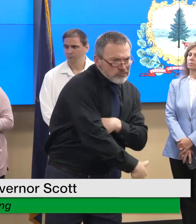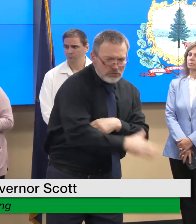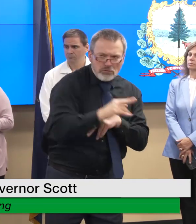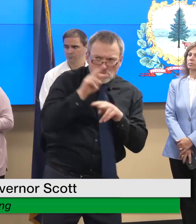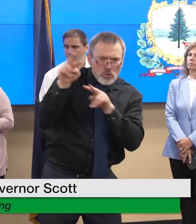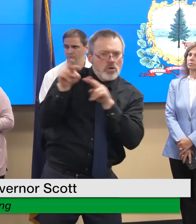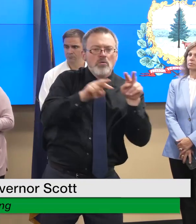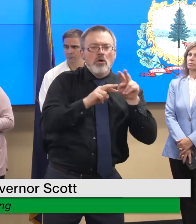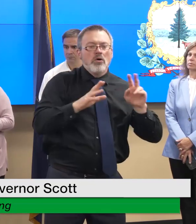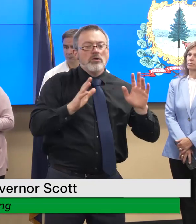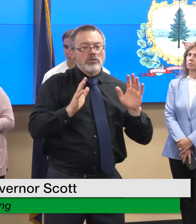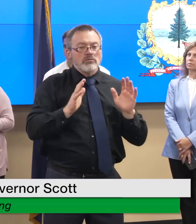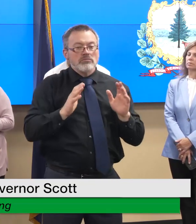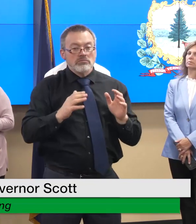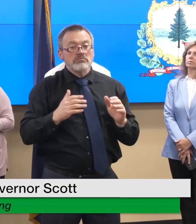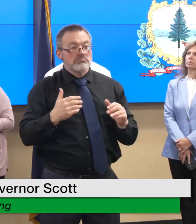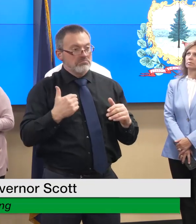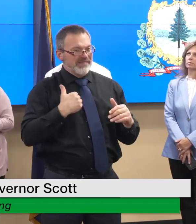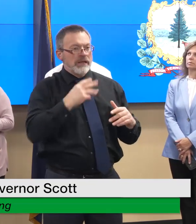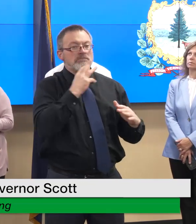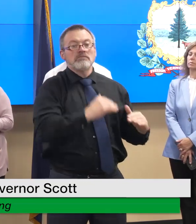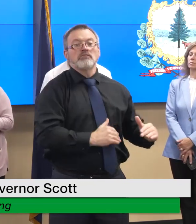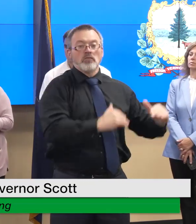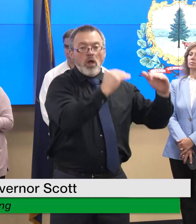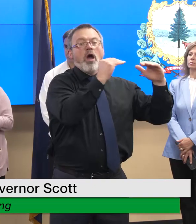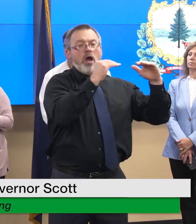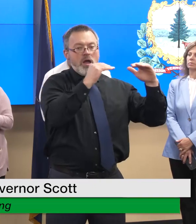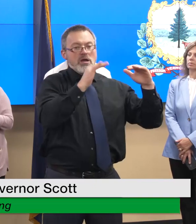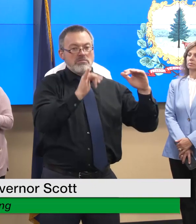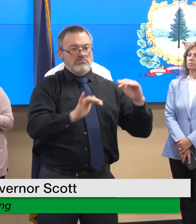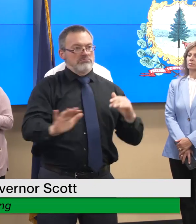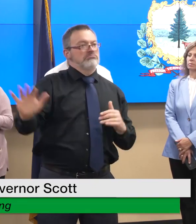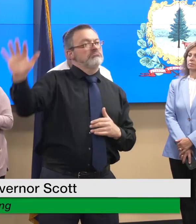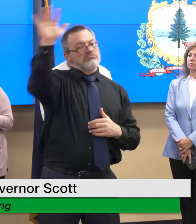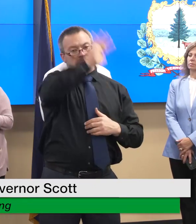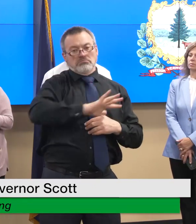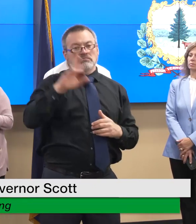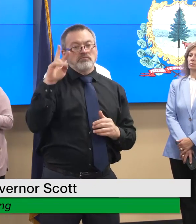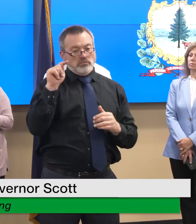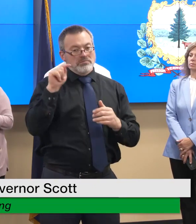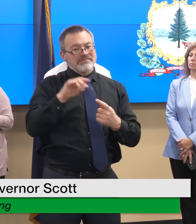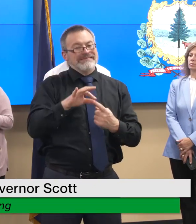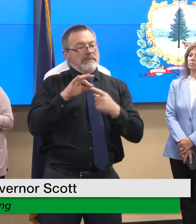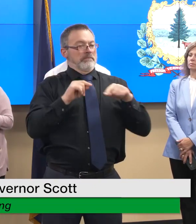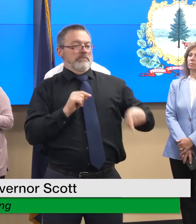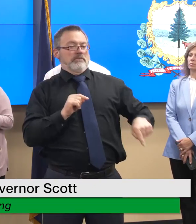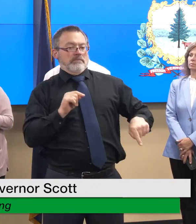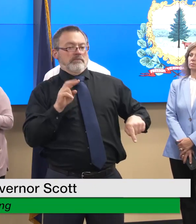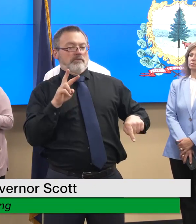Vermont except Bennington and Windham counties until midnight tonight.